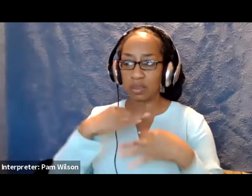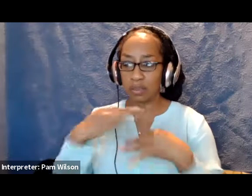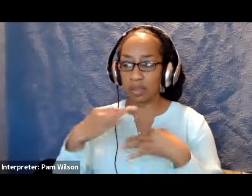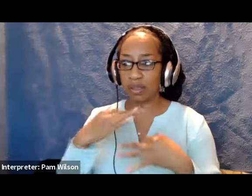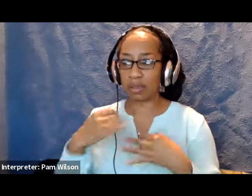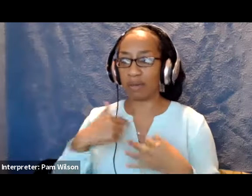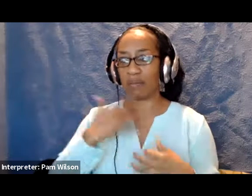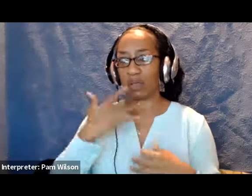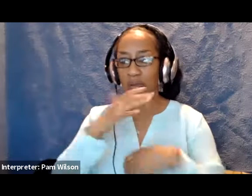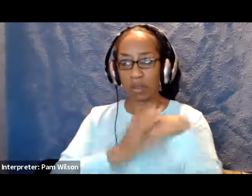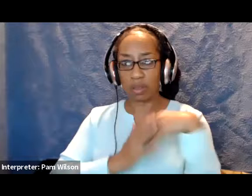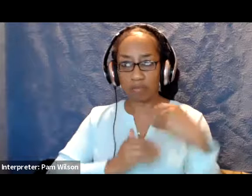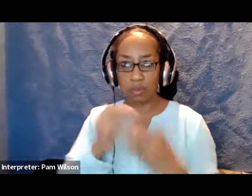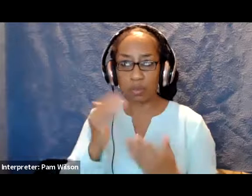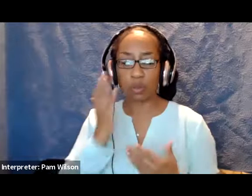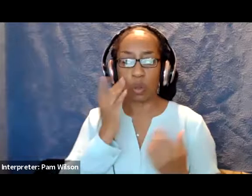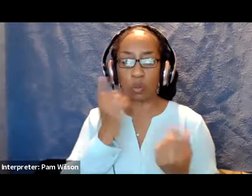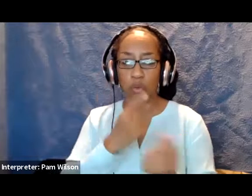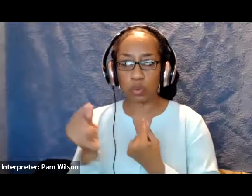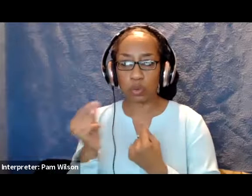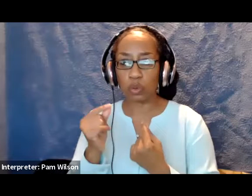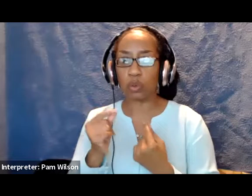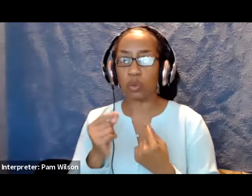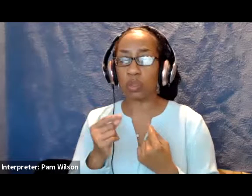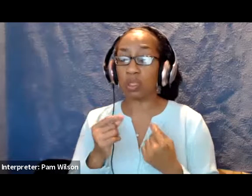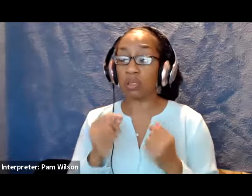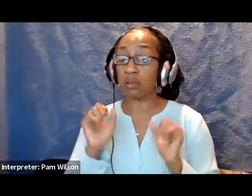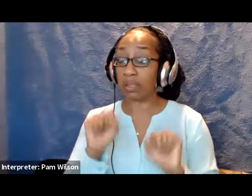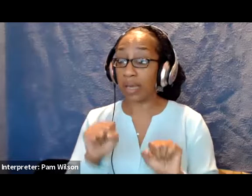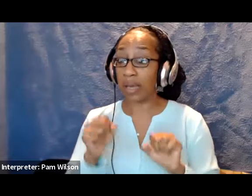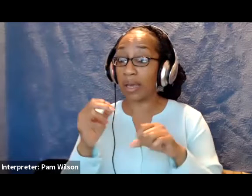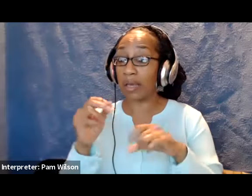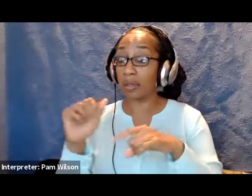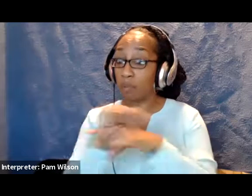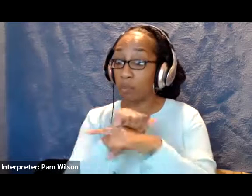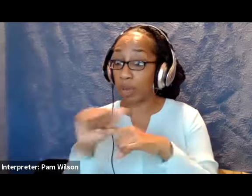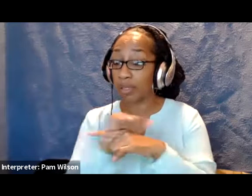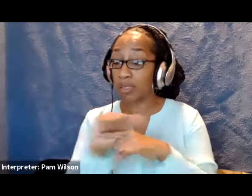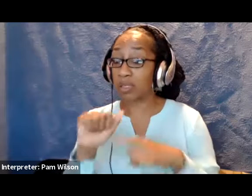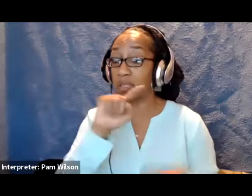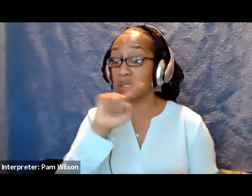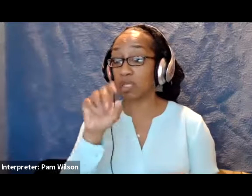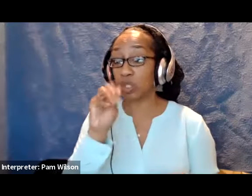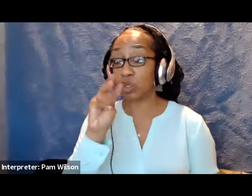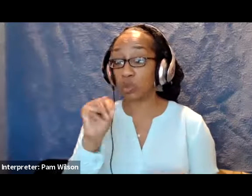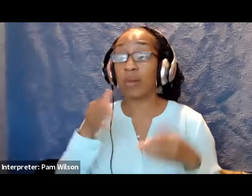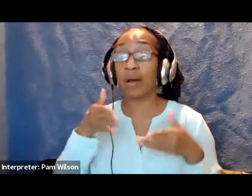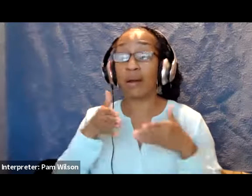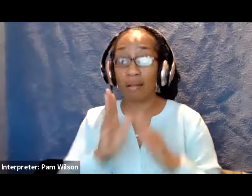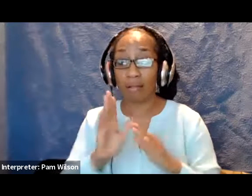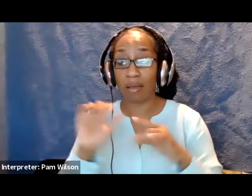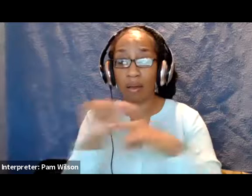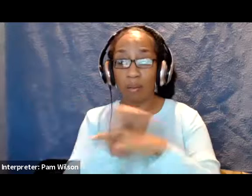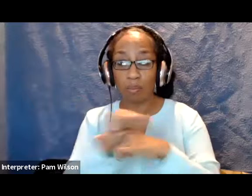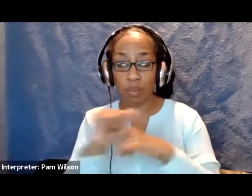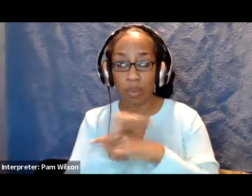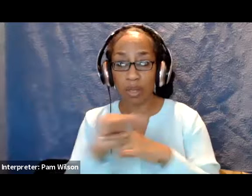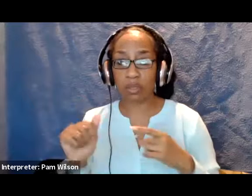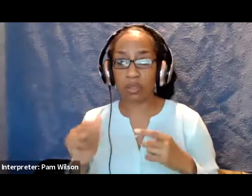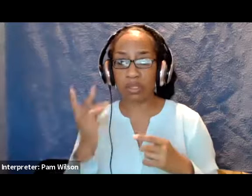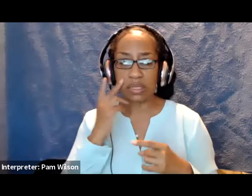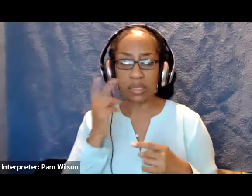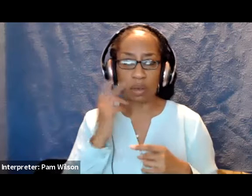everything. Do a run-through. Zoom does allow for webinar run-throughs, assess what's working and